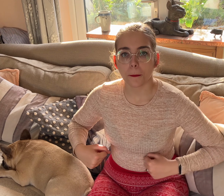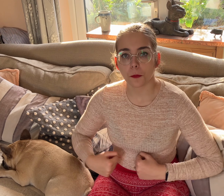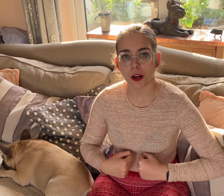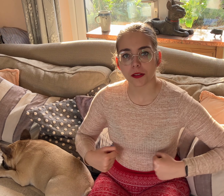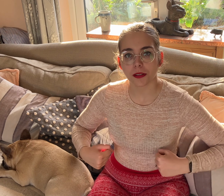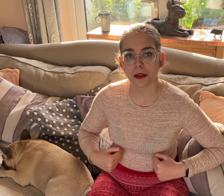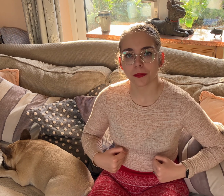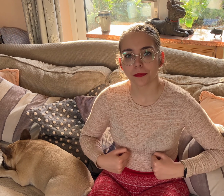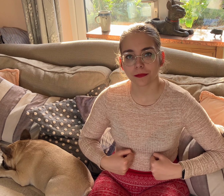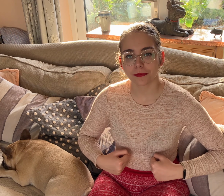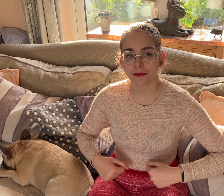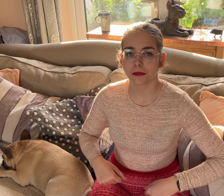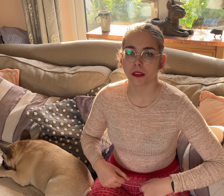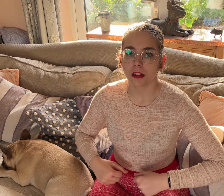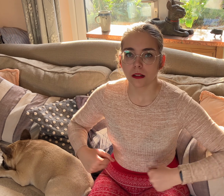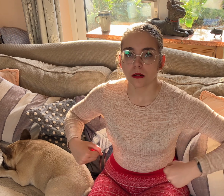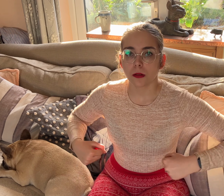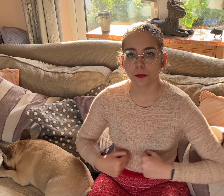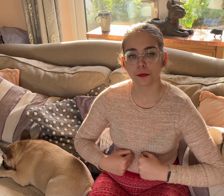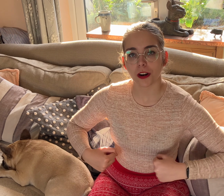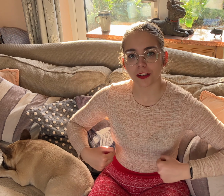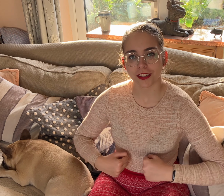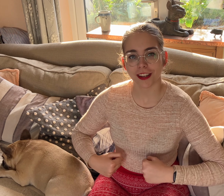Pressure. Pressure.